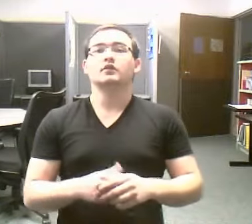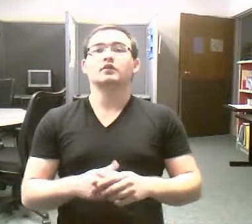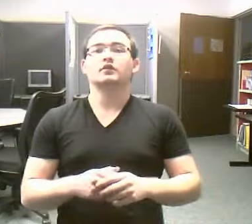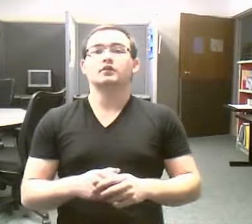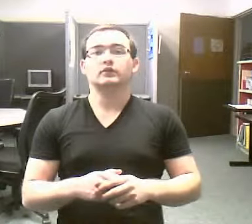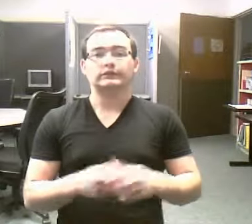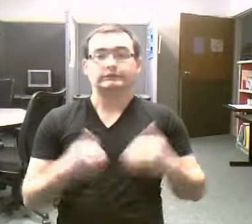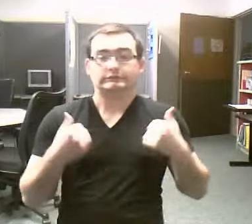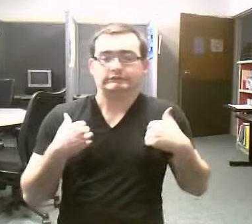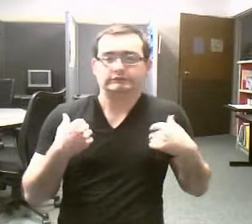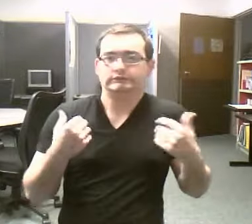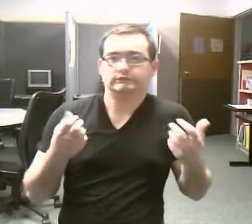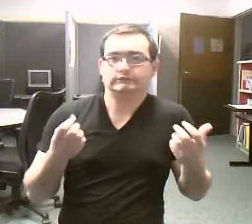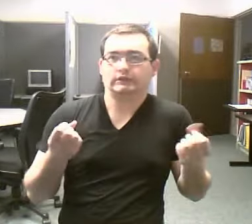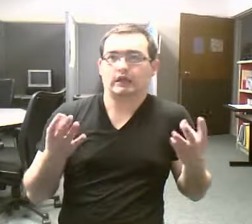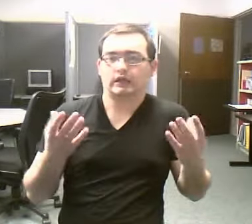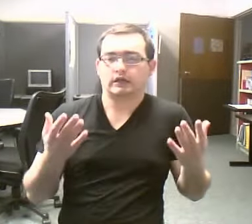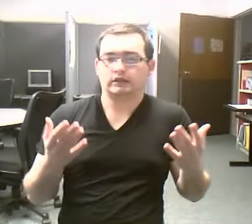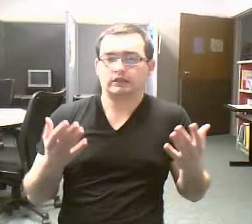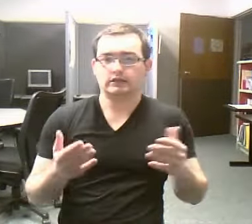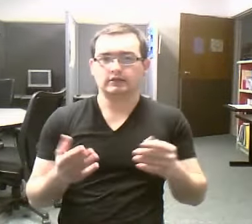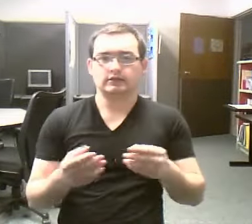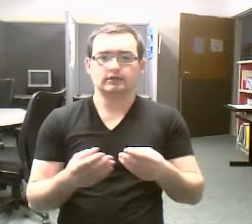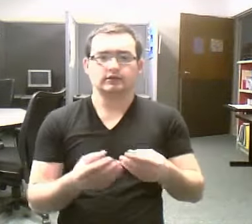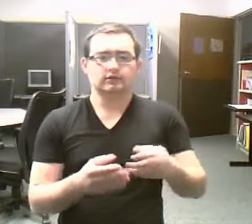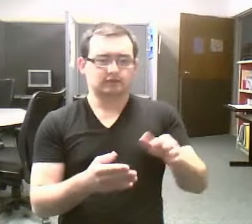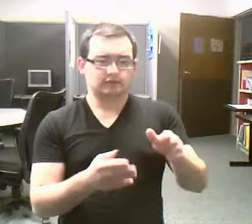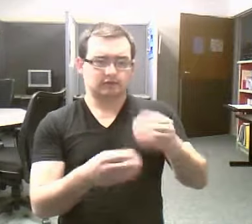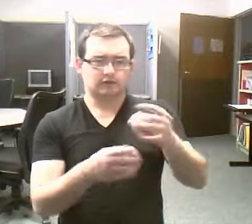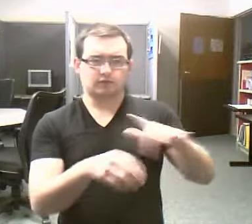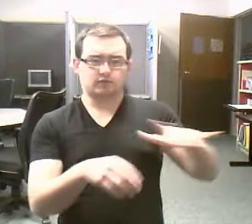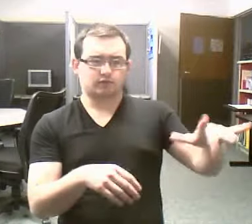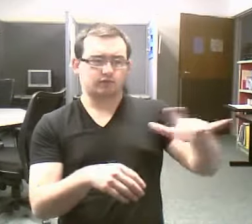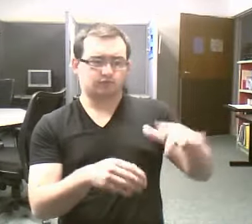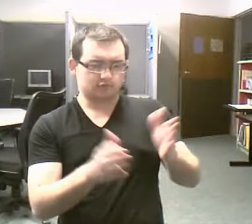on the page here to explain this. Well, that's fine.